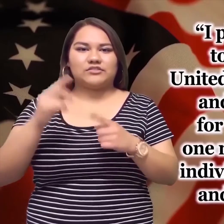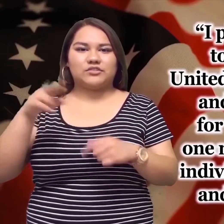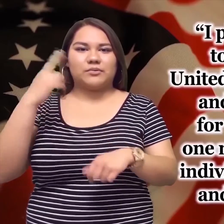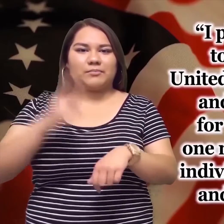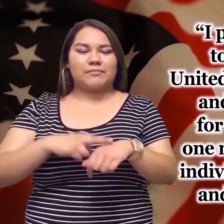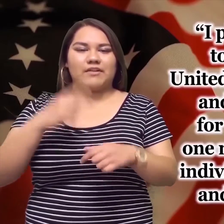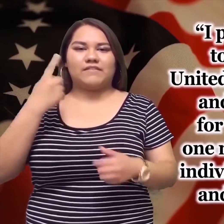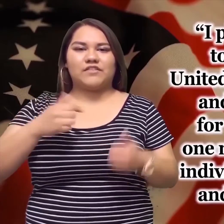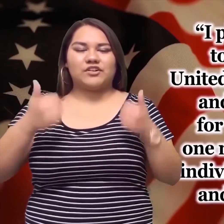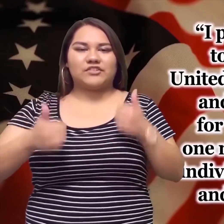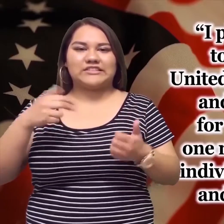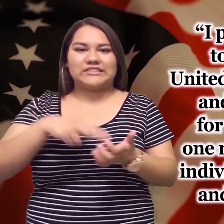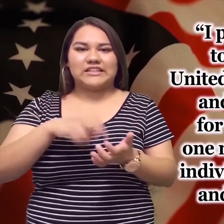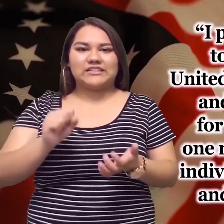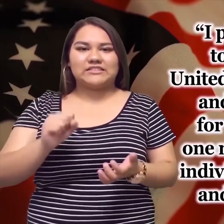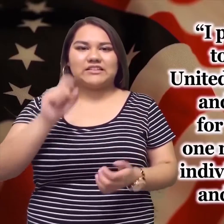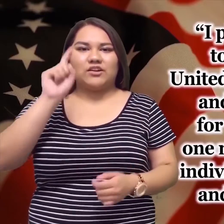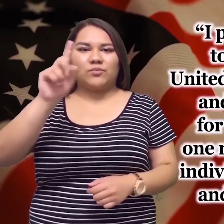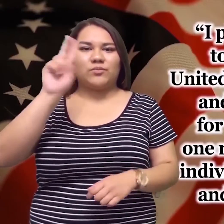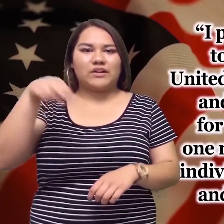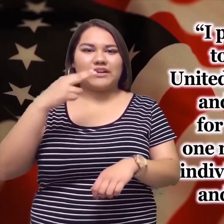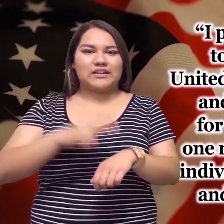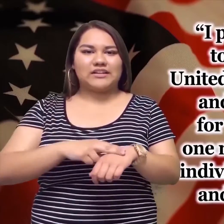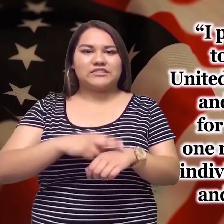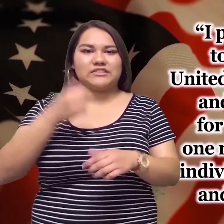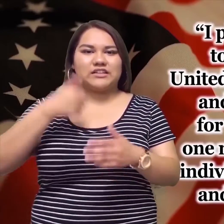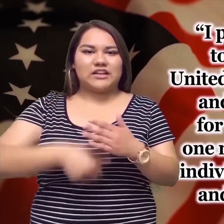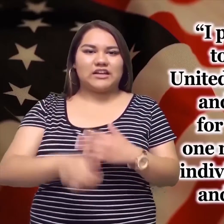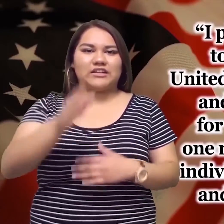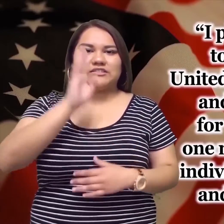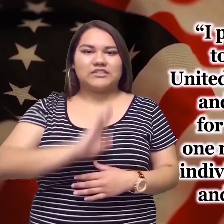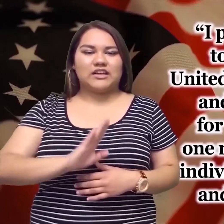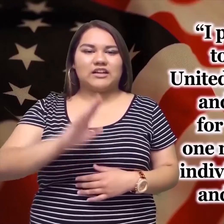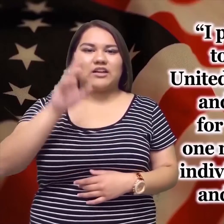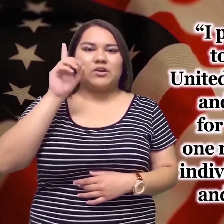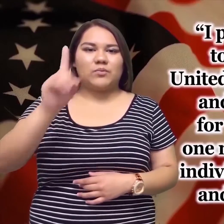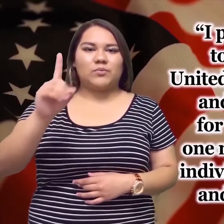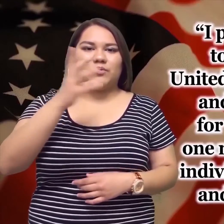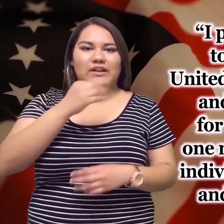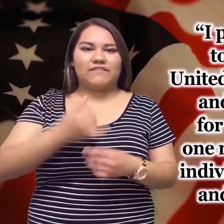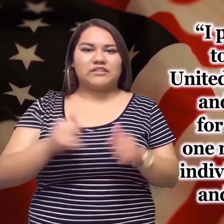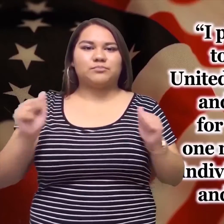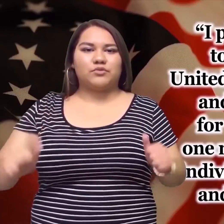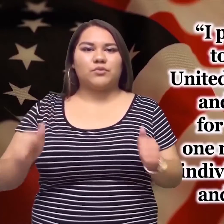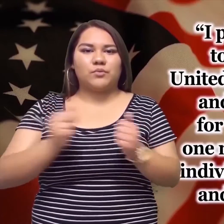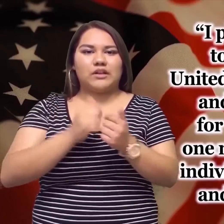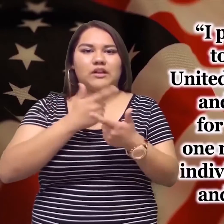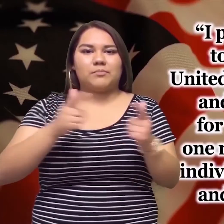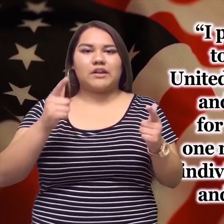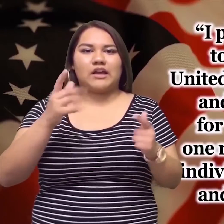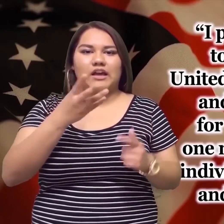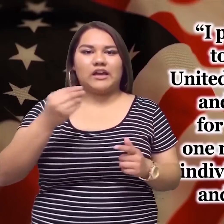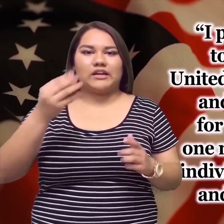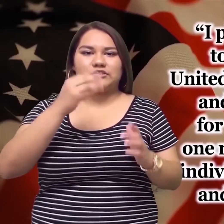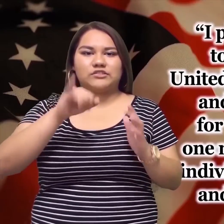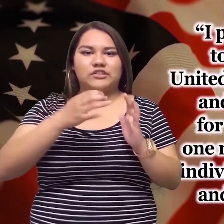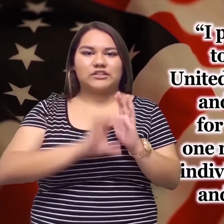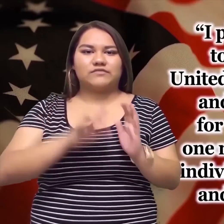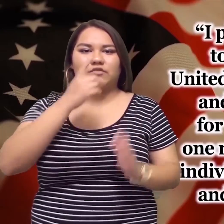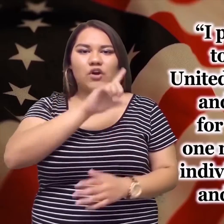to the republic for which it stands, one nation, under God, indivisible, with liberty and justice for